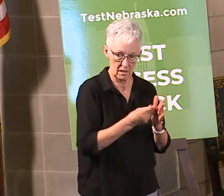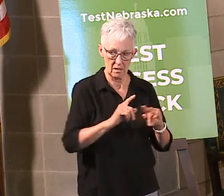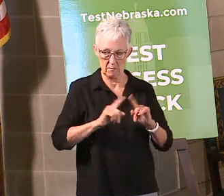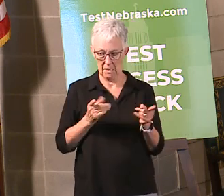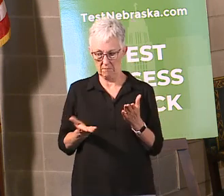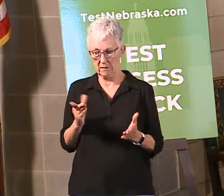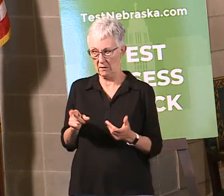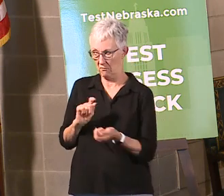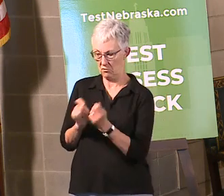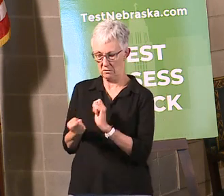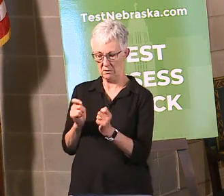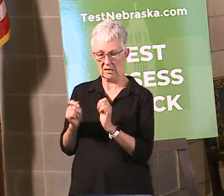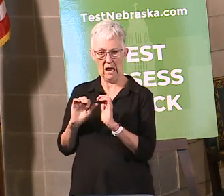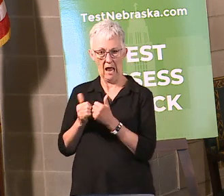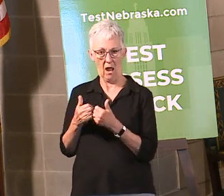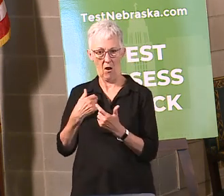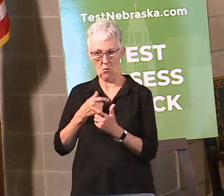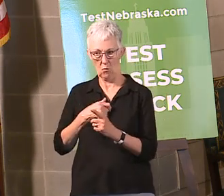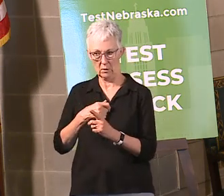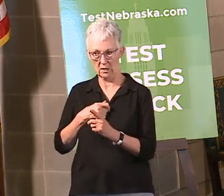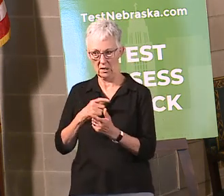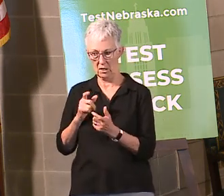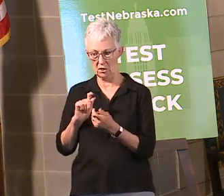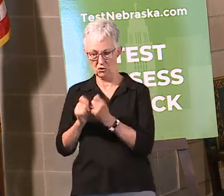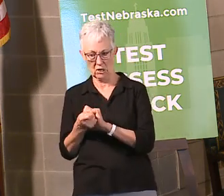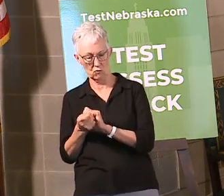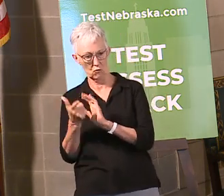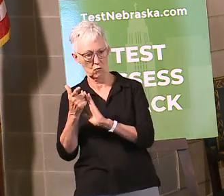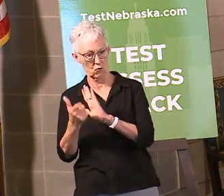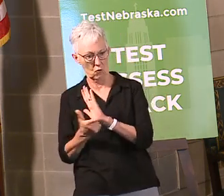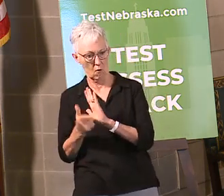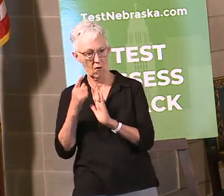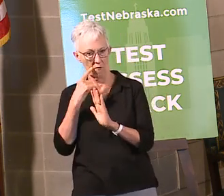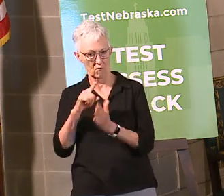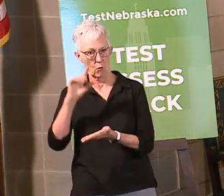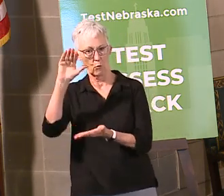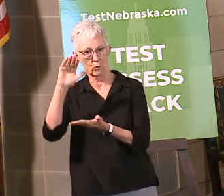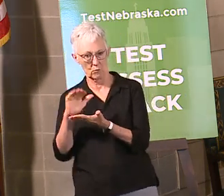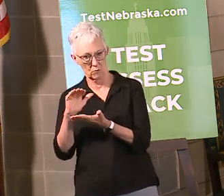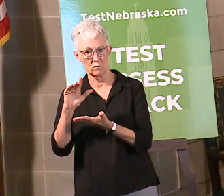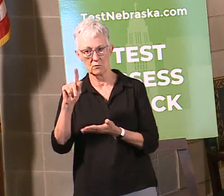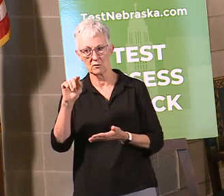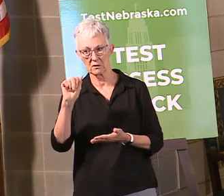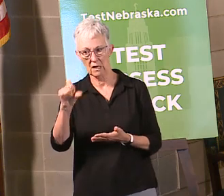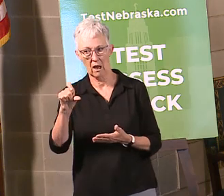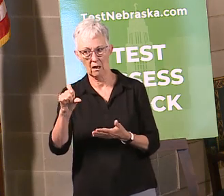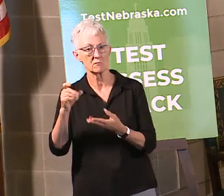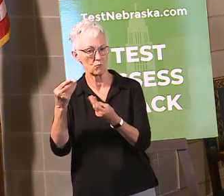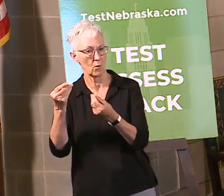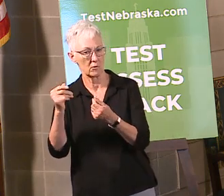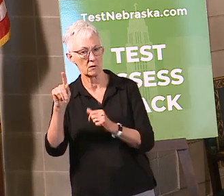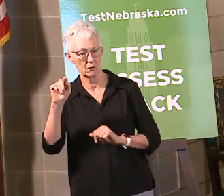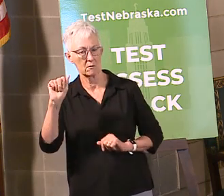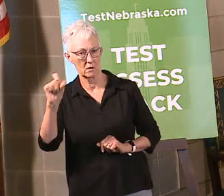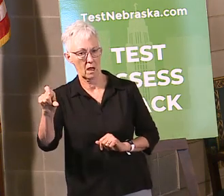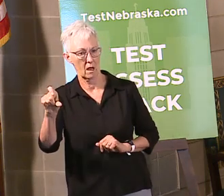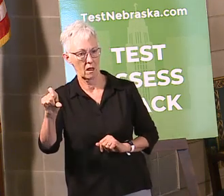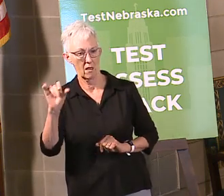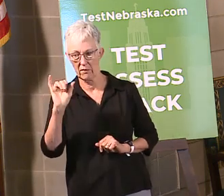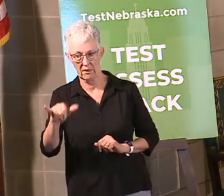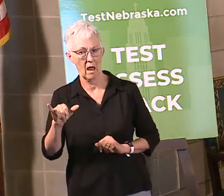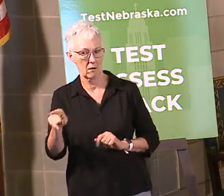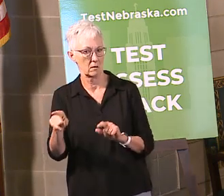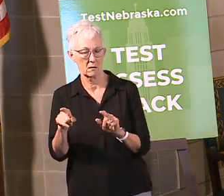like. However, this is still one of the most important issues that we have here in the state. And it certainly was the most important before the pandemic